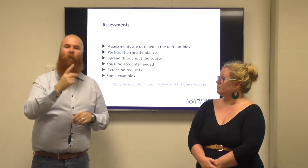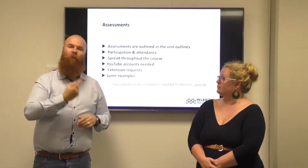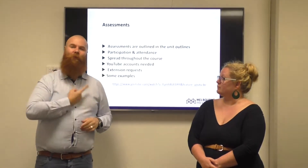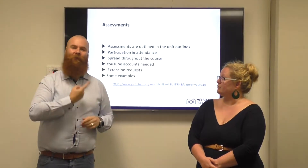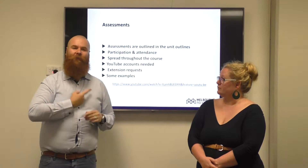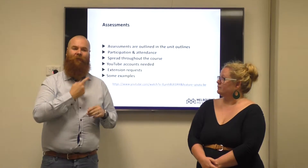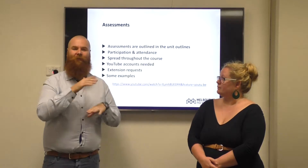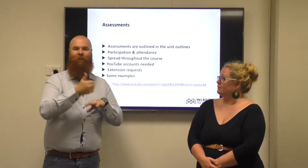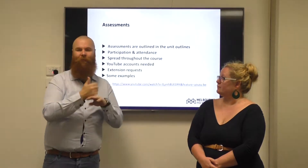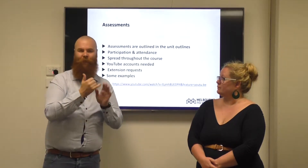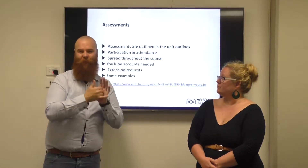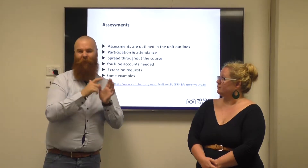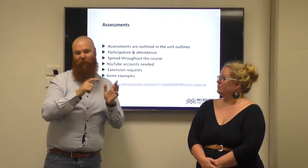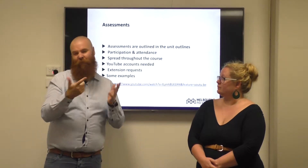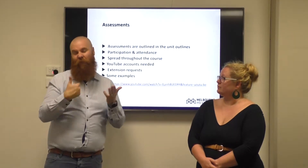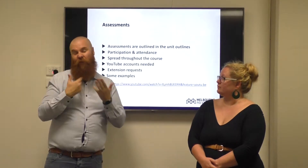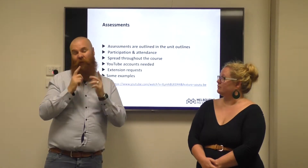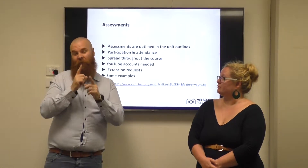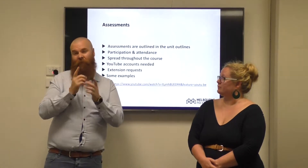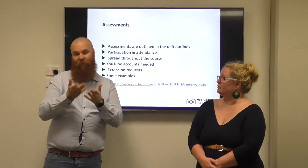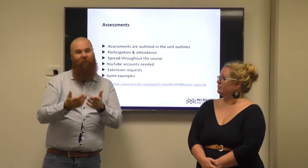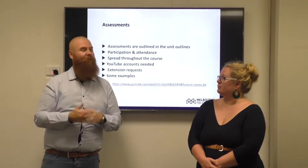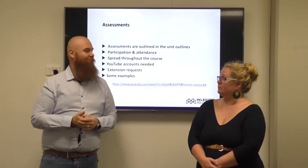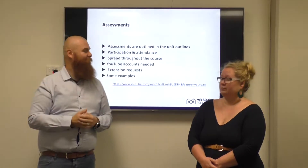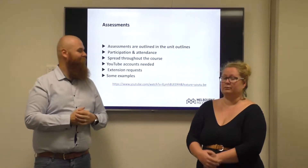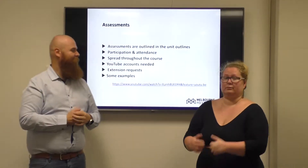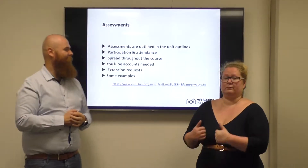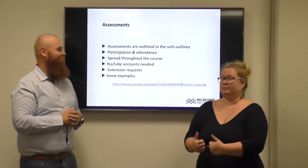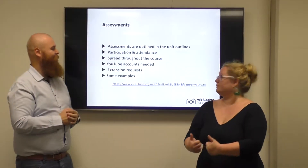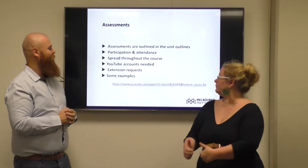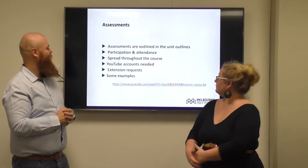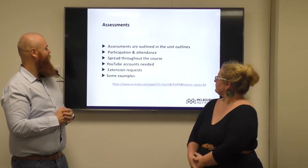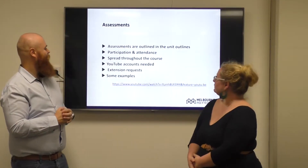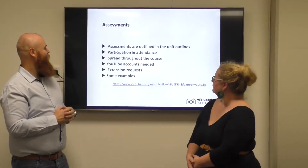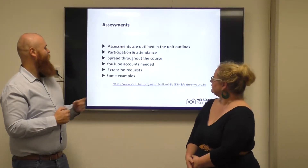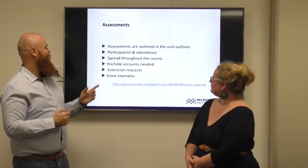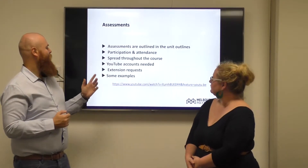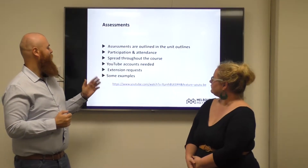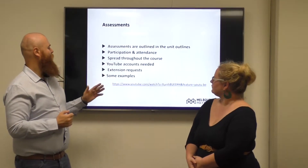not your own personal accounts. That's just my own advice to you. Okay.